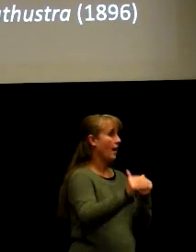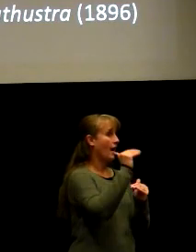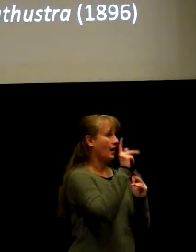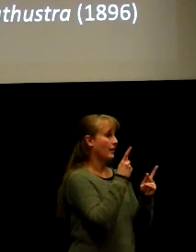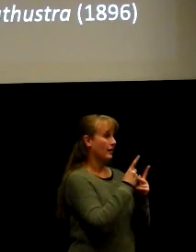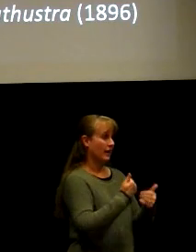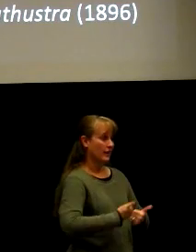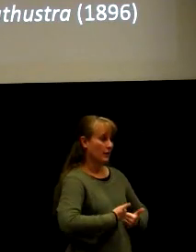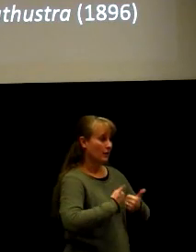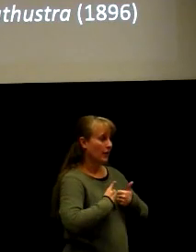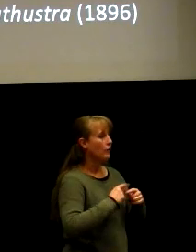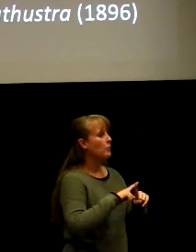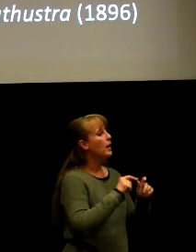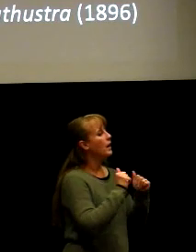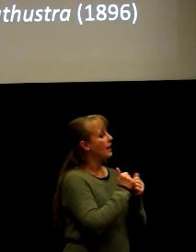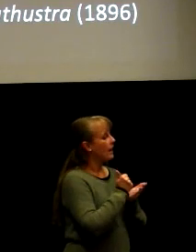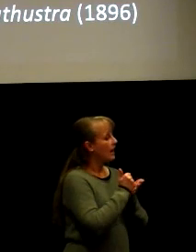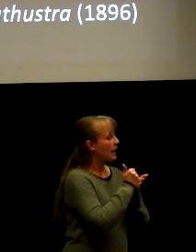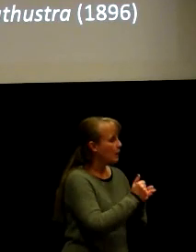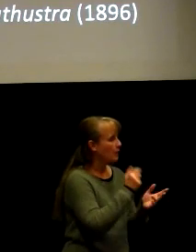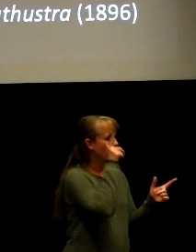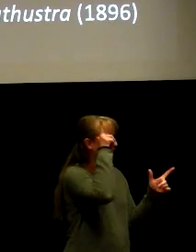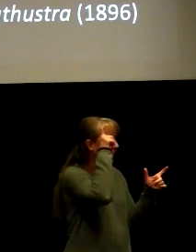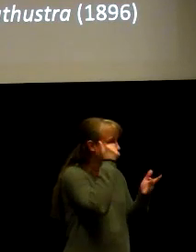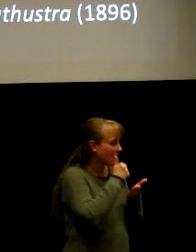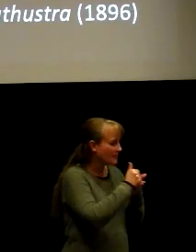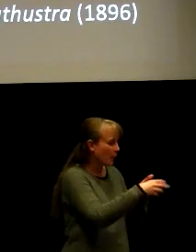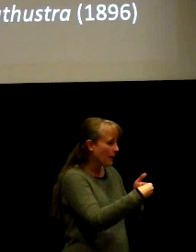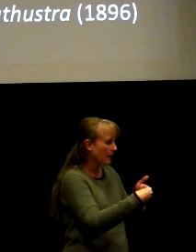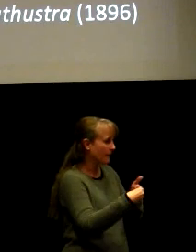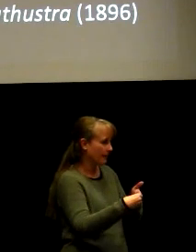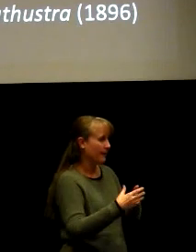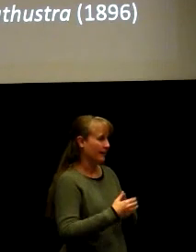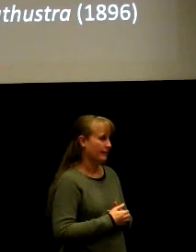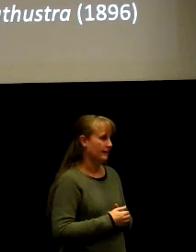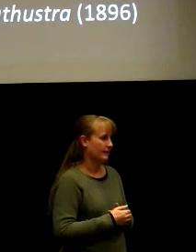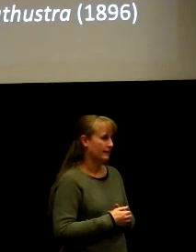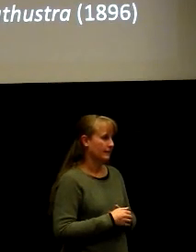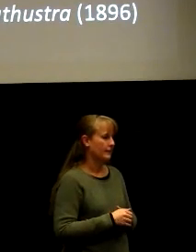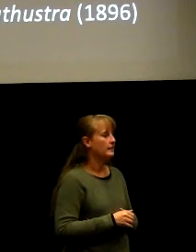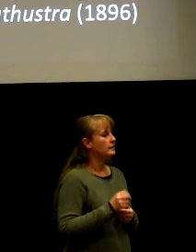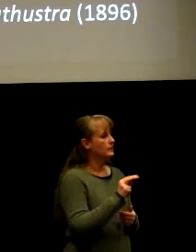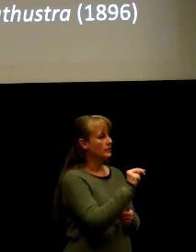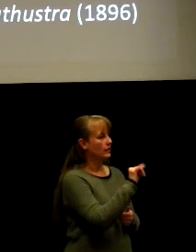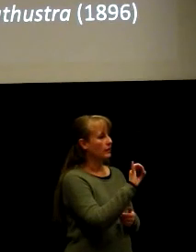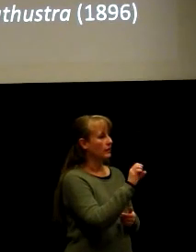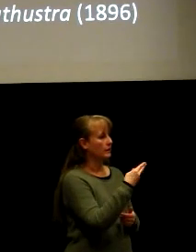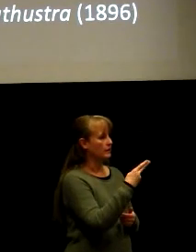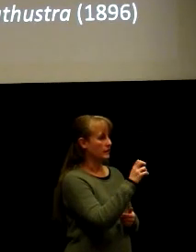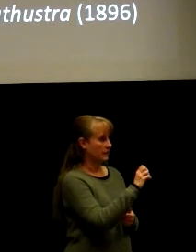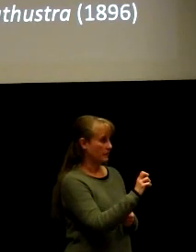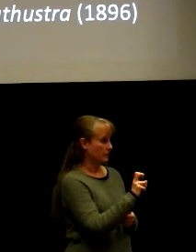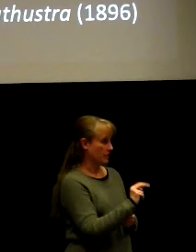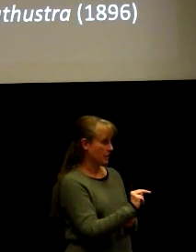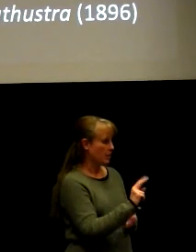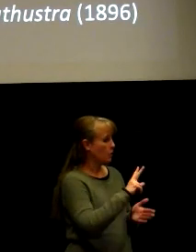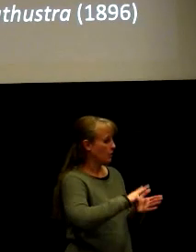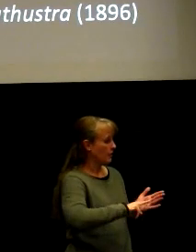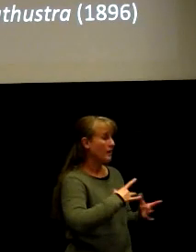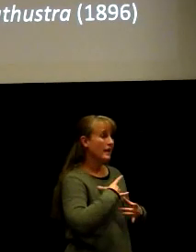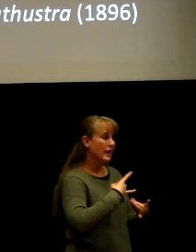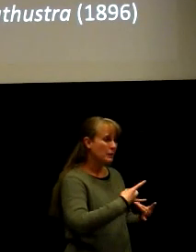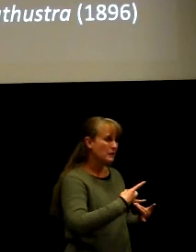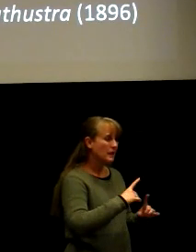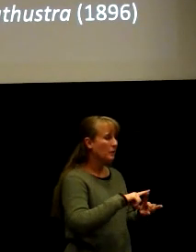with the aid of alien intercessors, benefactors. So the Nietzschean reading is interesting, but it only works